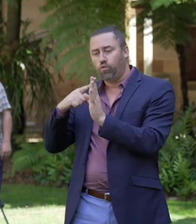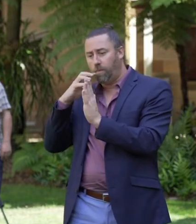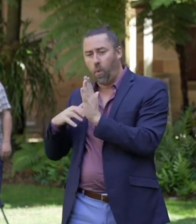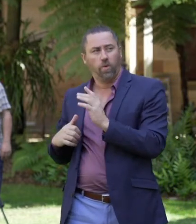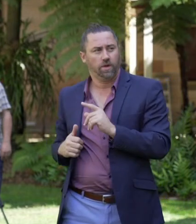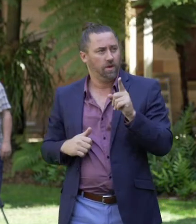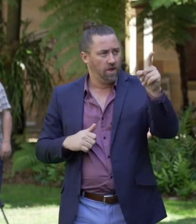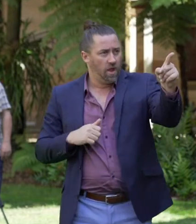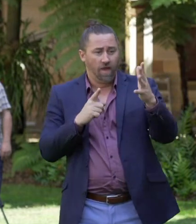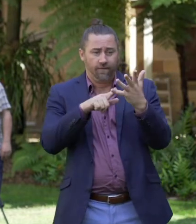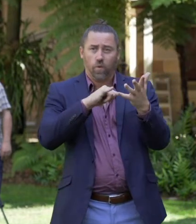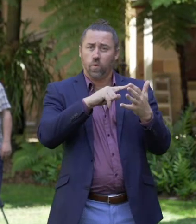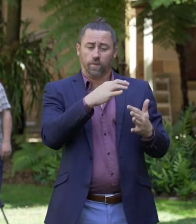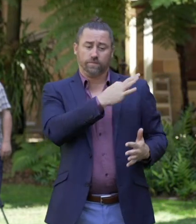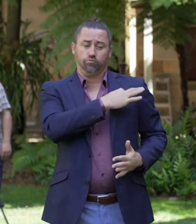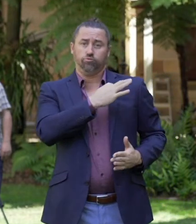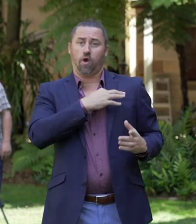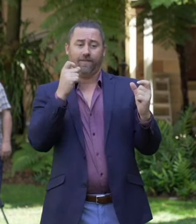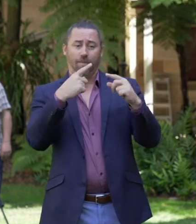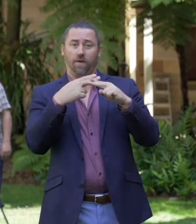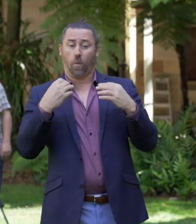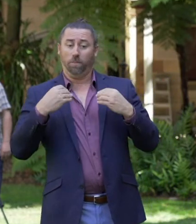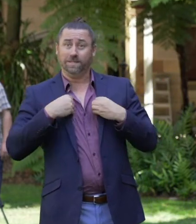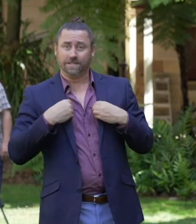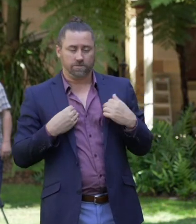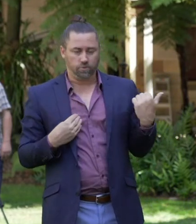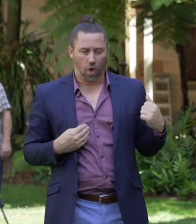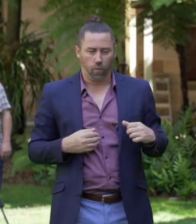private emails for business purposes? No.